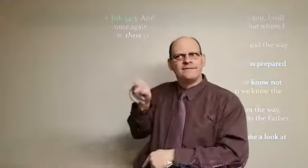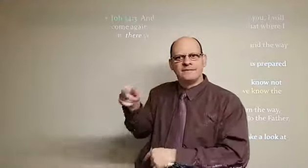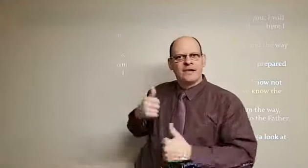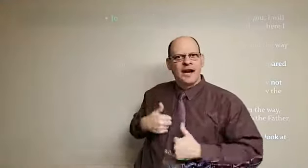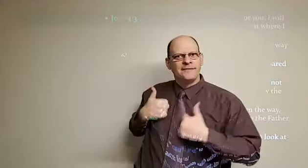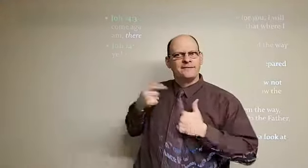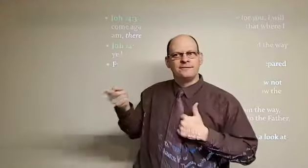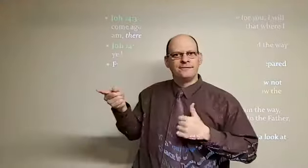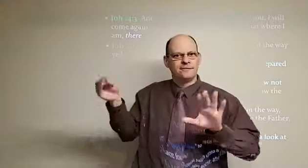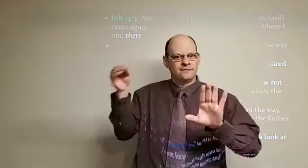Jesus is the life